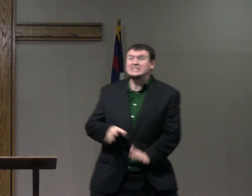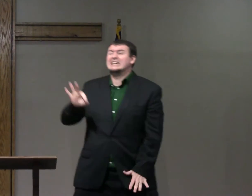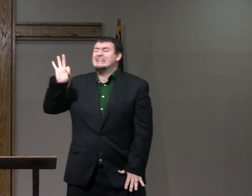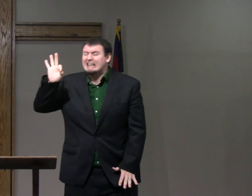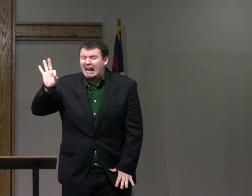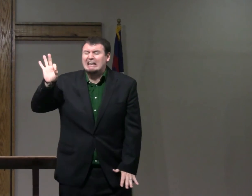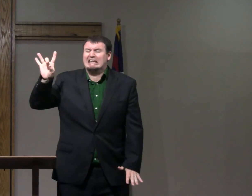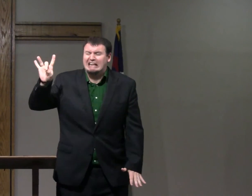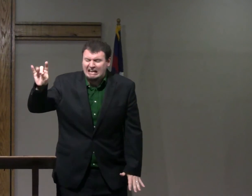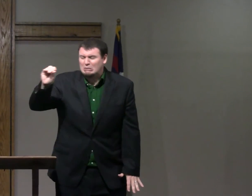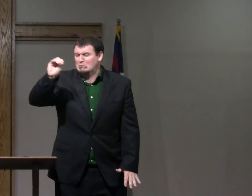That means